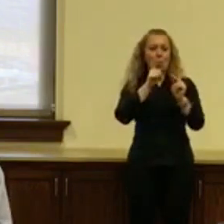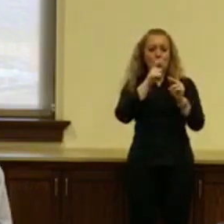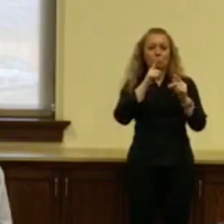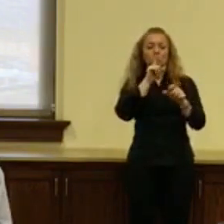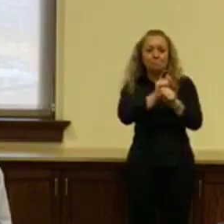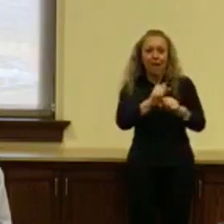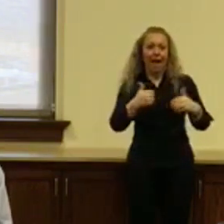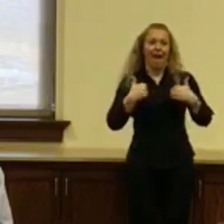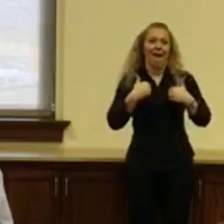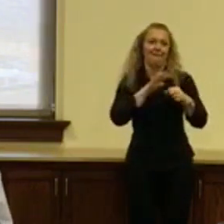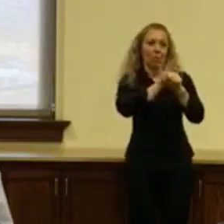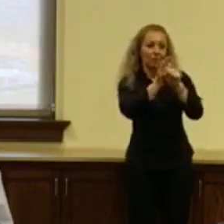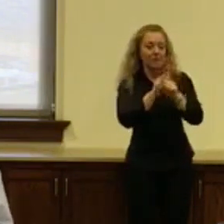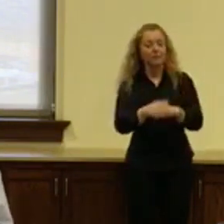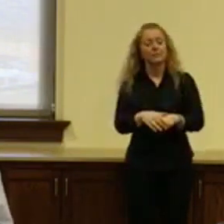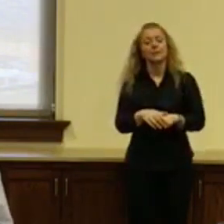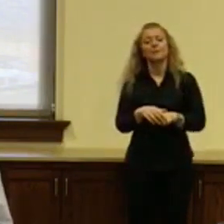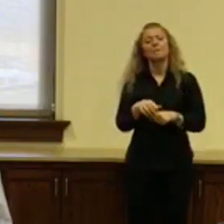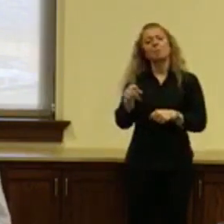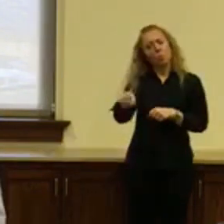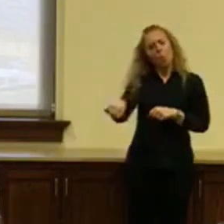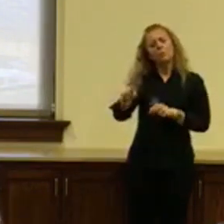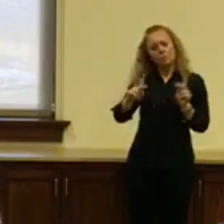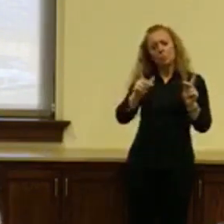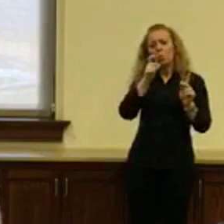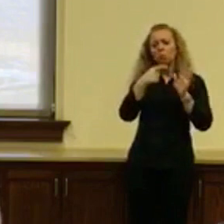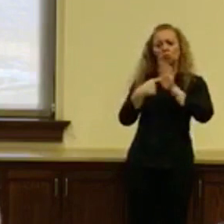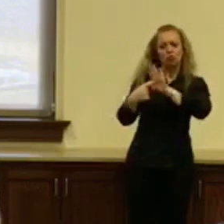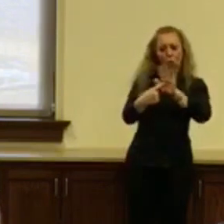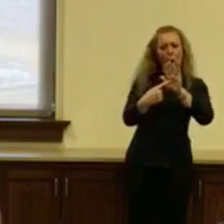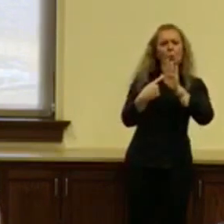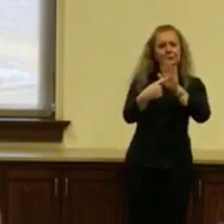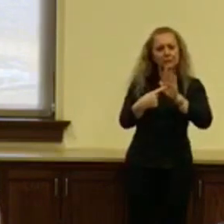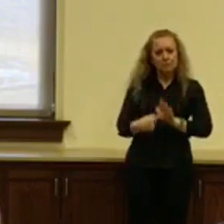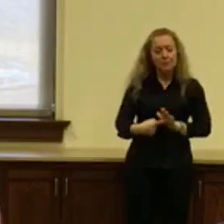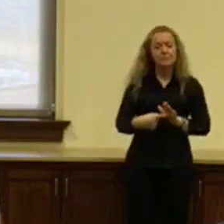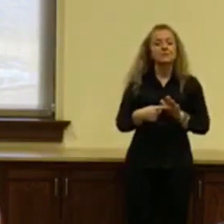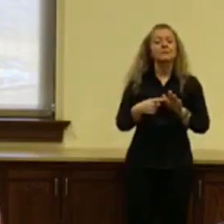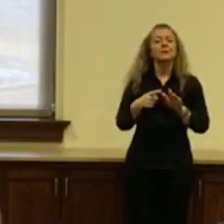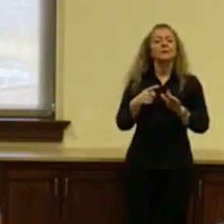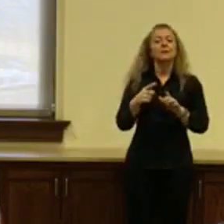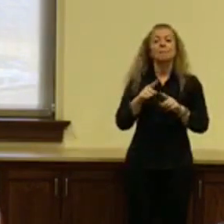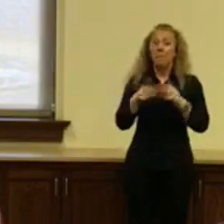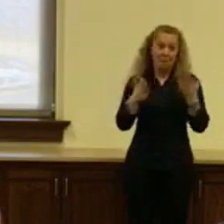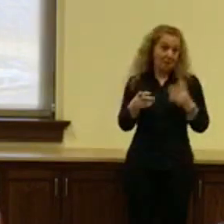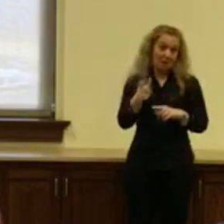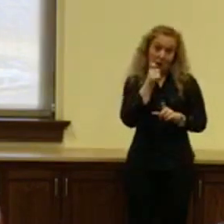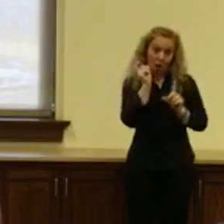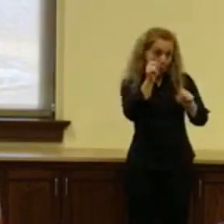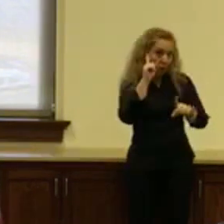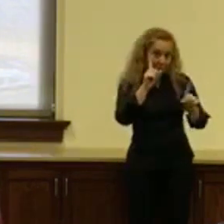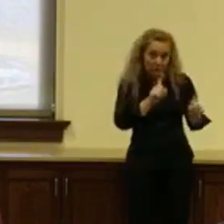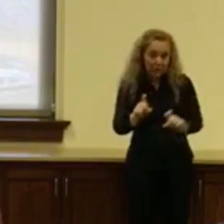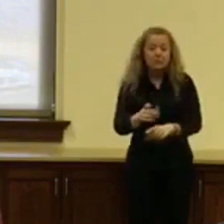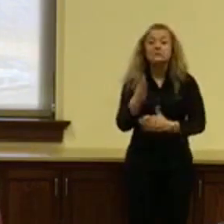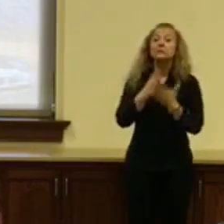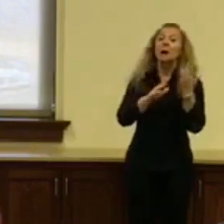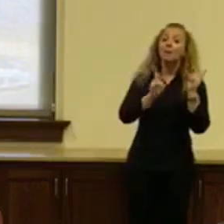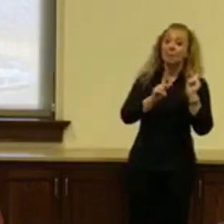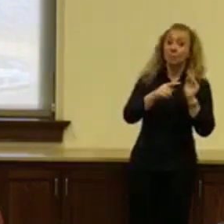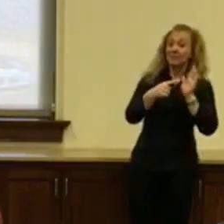positive. There are people who are showing symptoms of COVID-19 who are not being tested. There are some people with symptoms whose